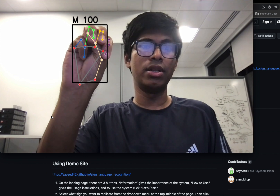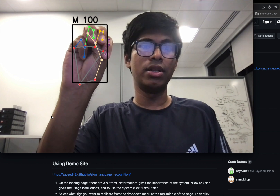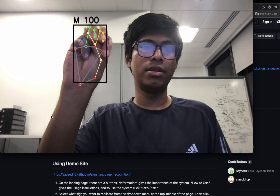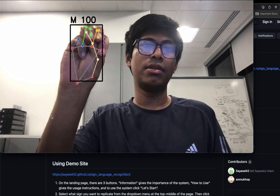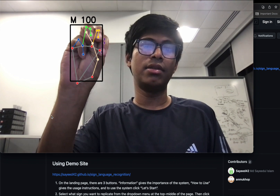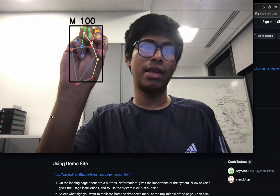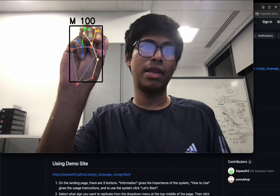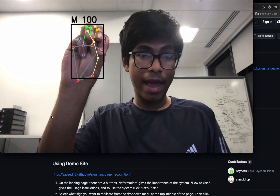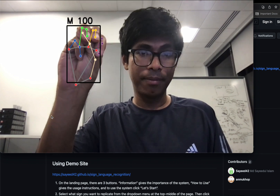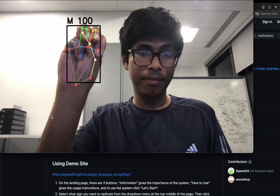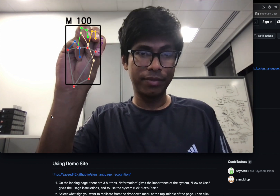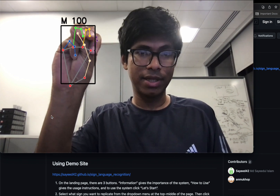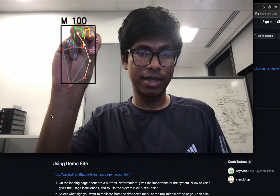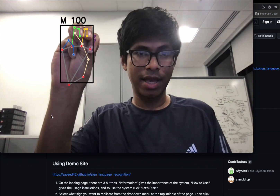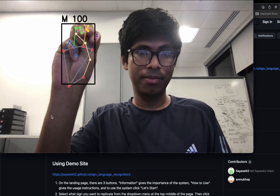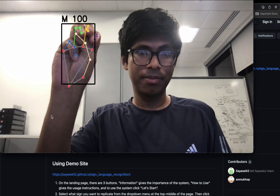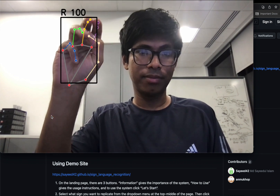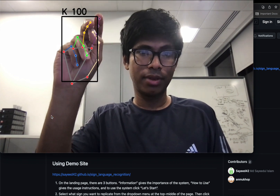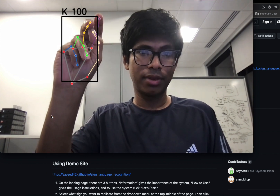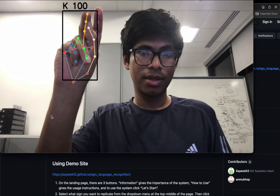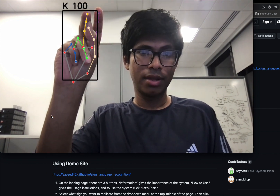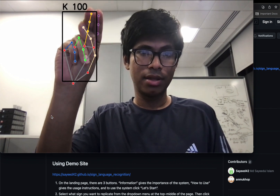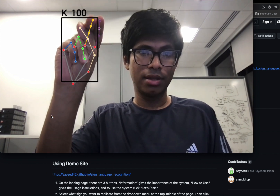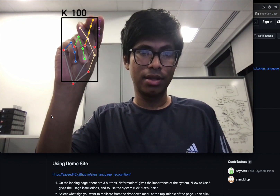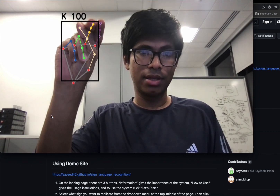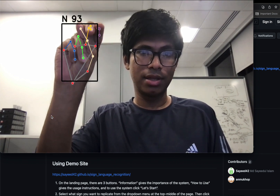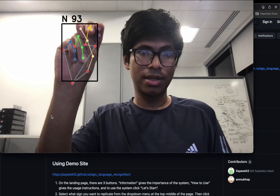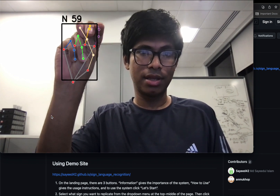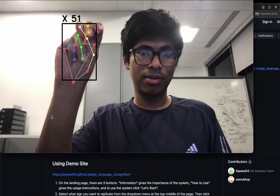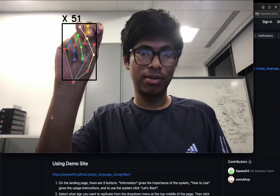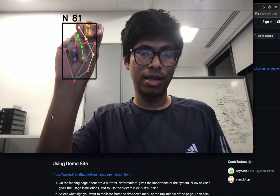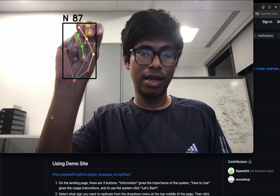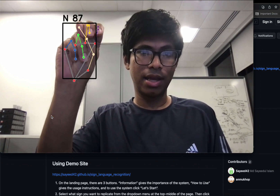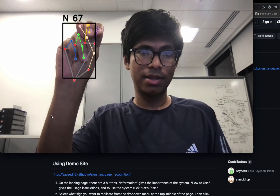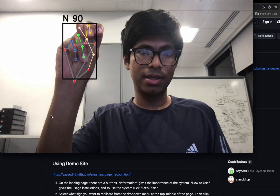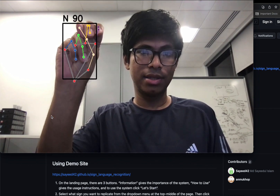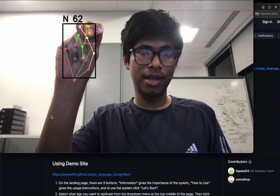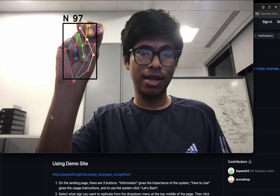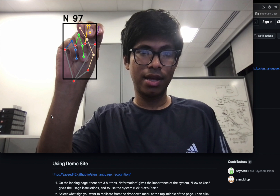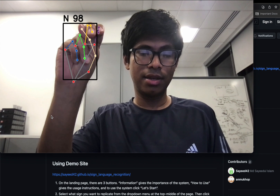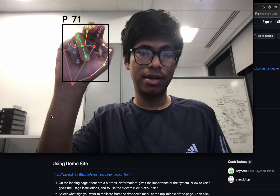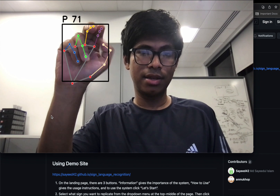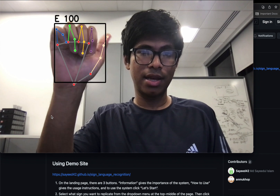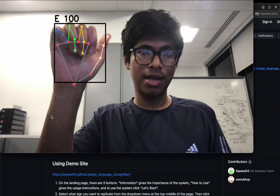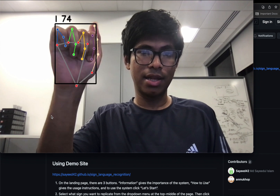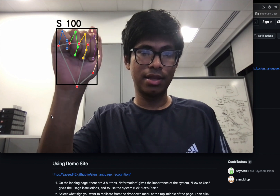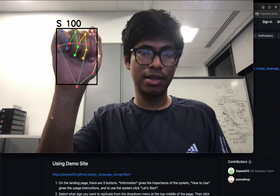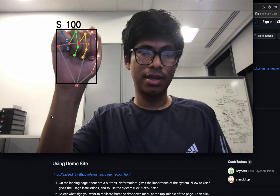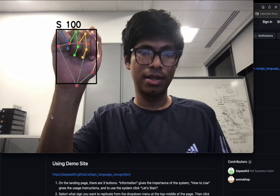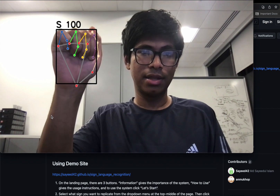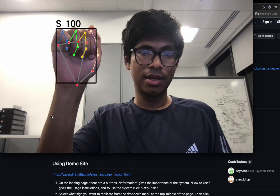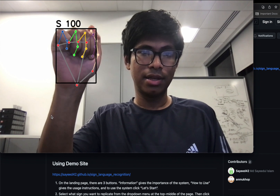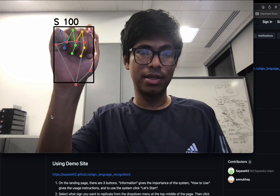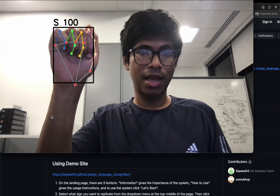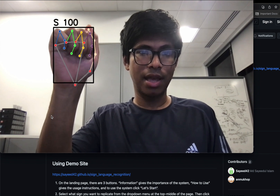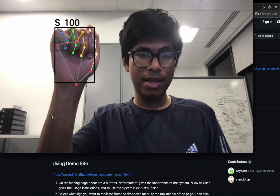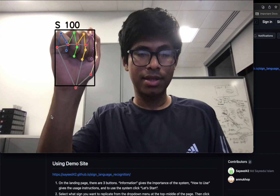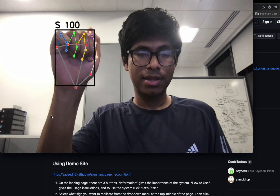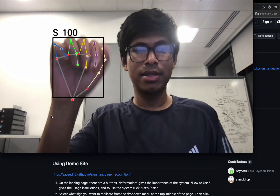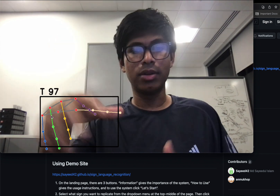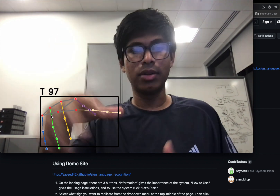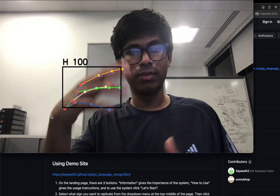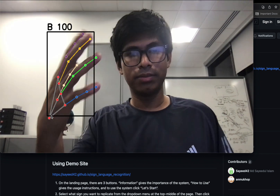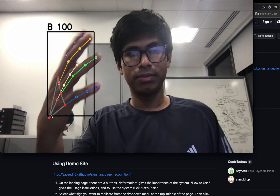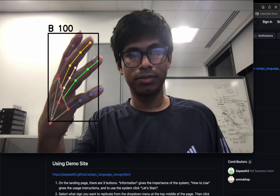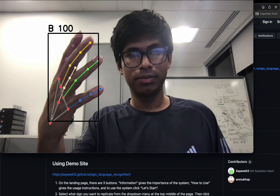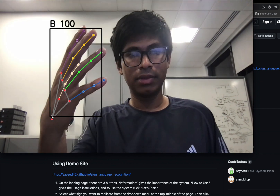will M. This is M. This is something else. This is N, and this is S.